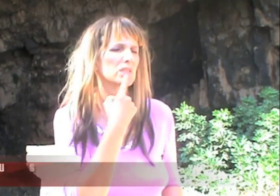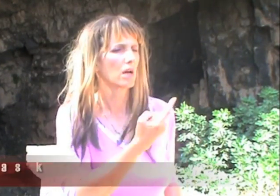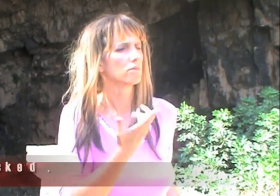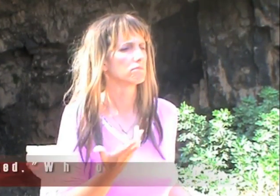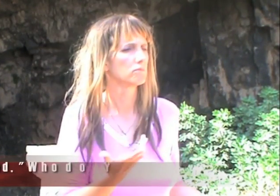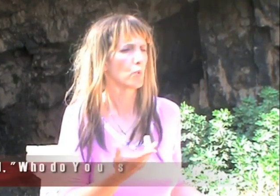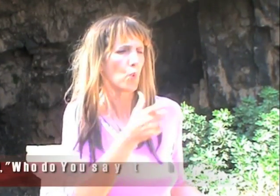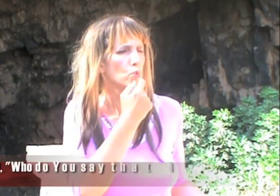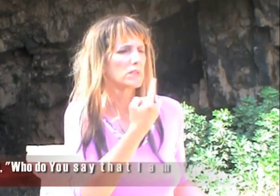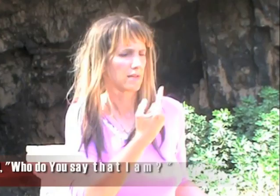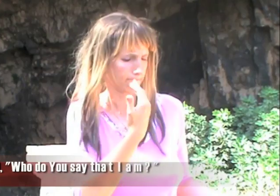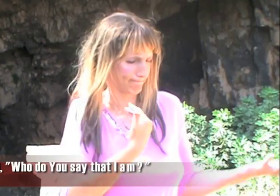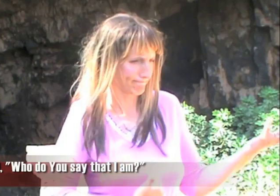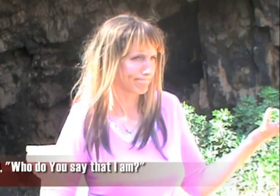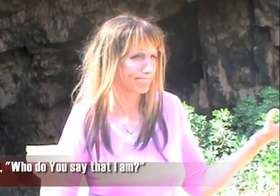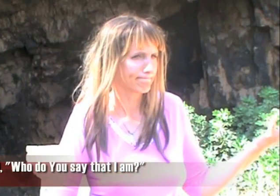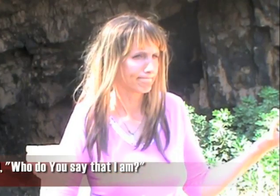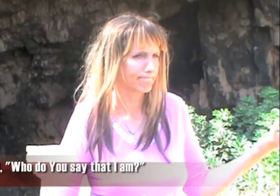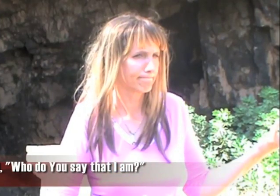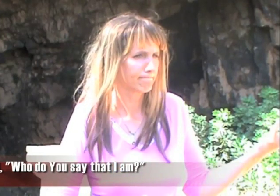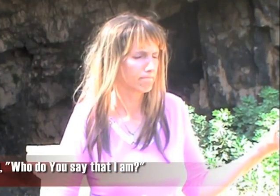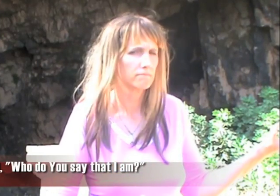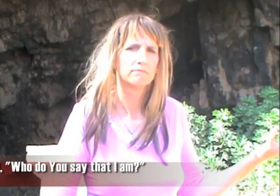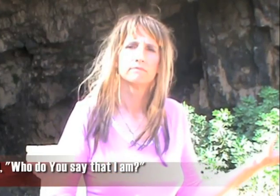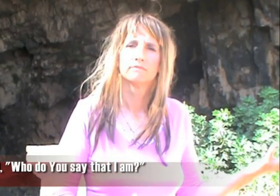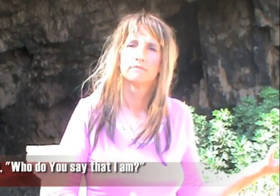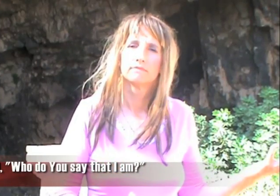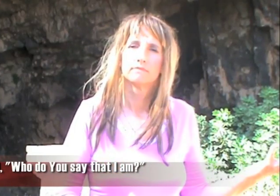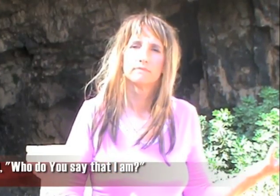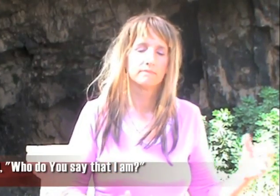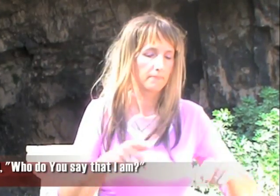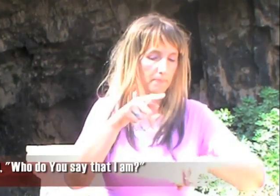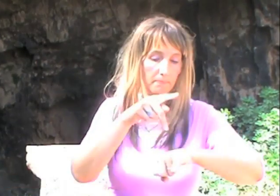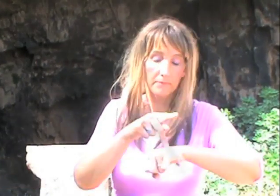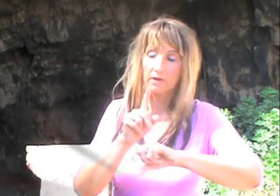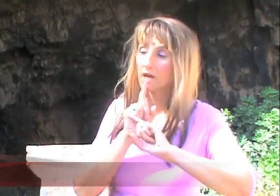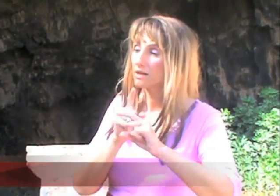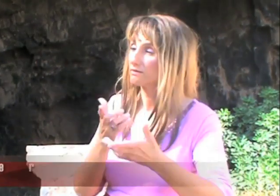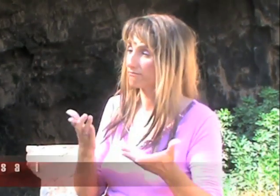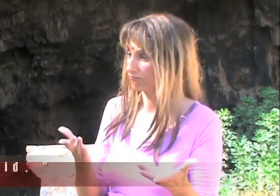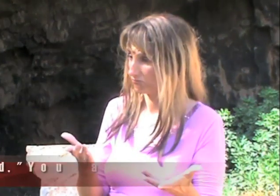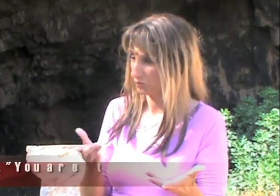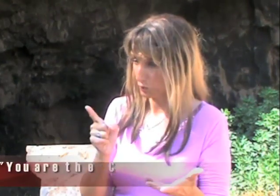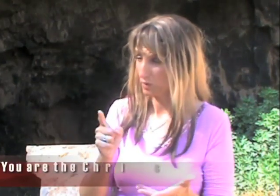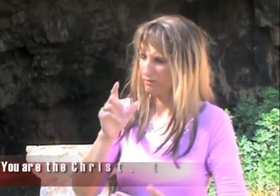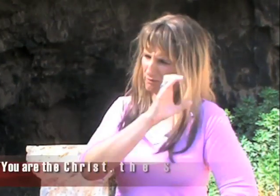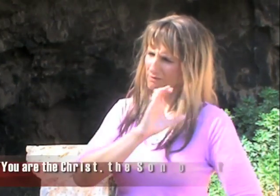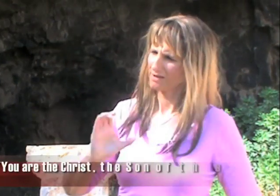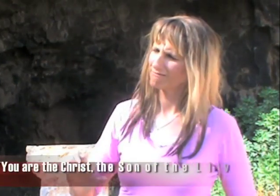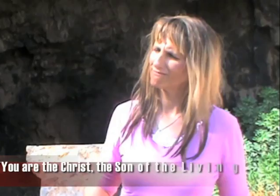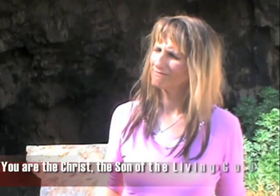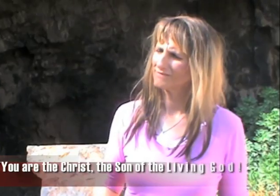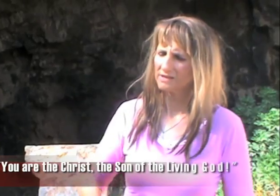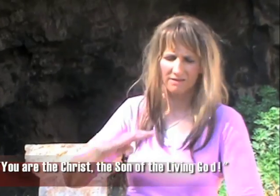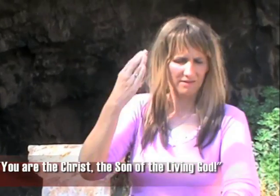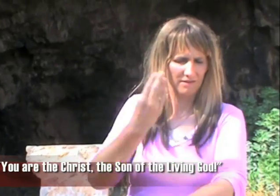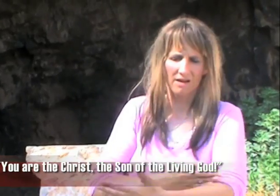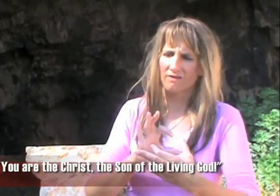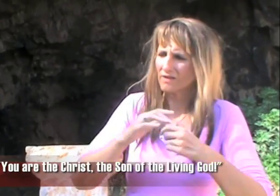But Jesus asked, "But who do you say that I am?" And Peter answered, "You are the Christ, the Son